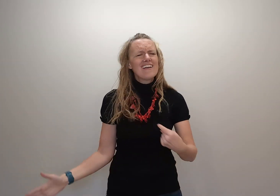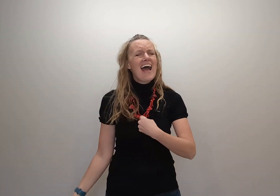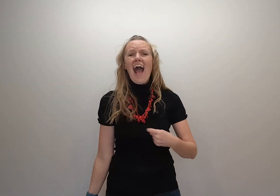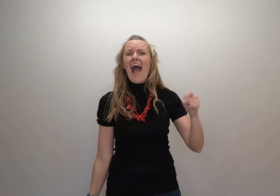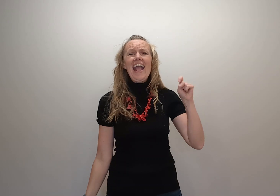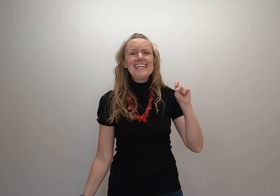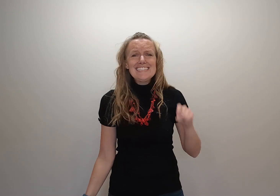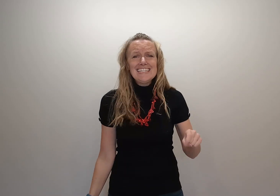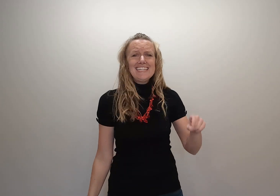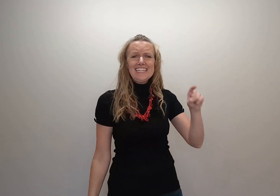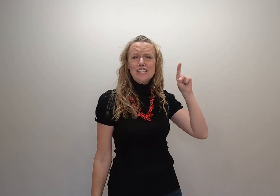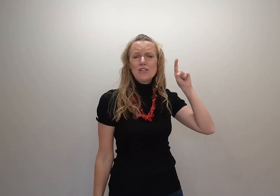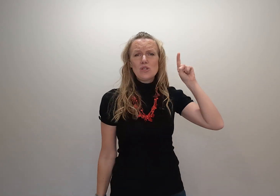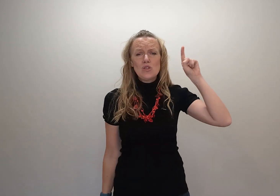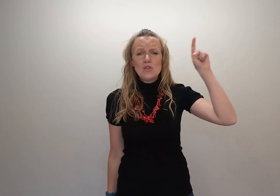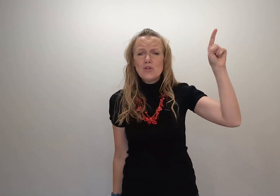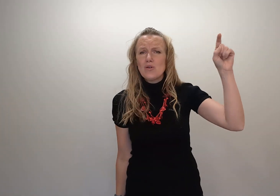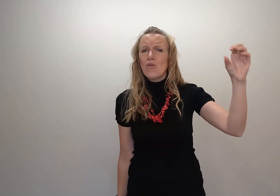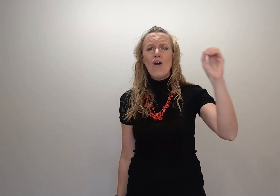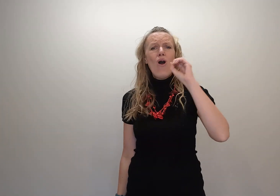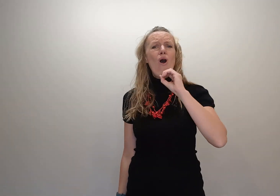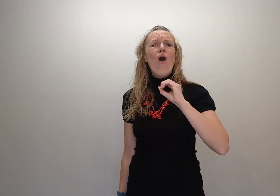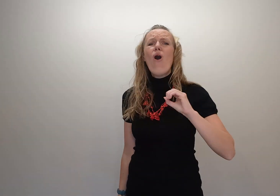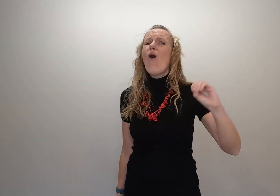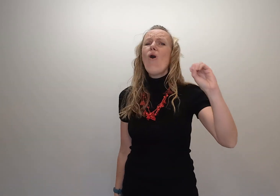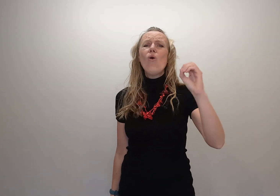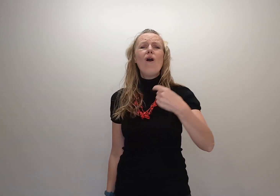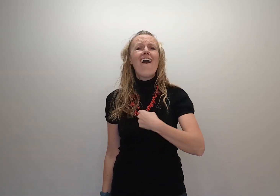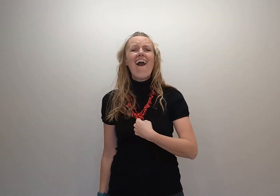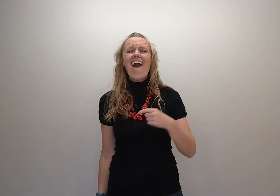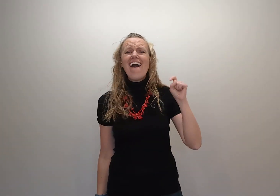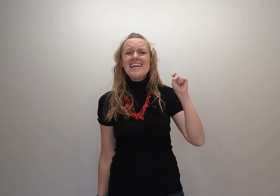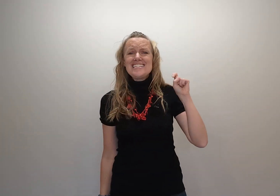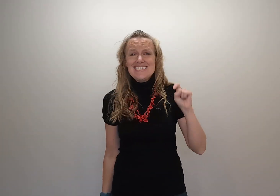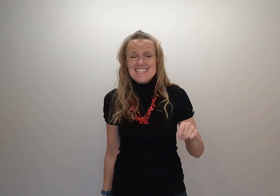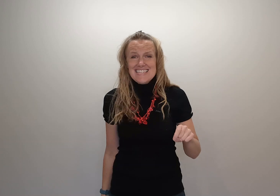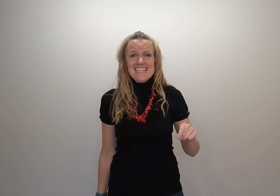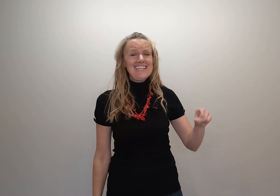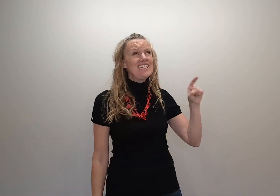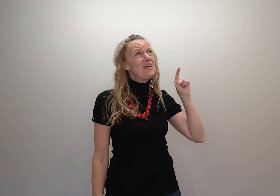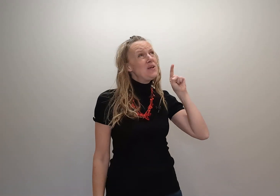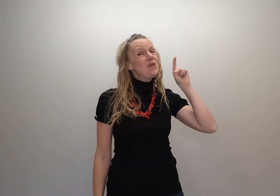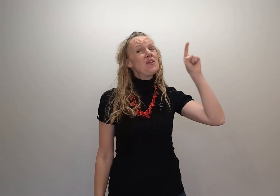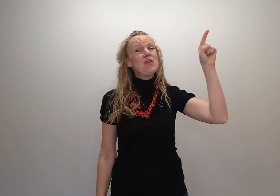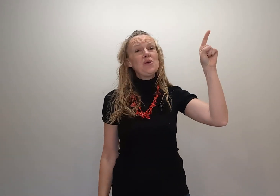Lord, I need you. Oh, I need